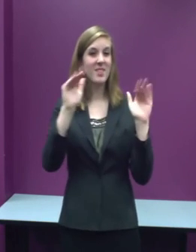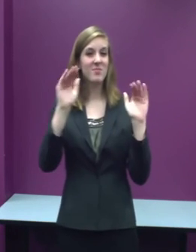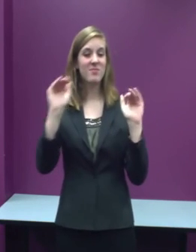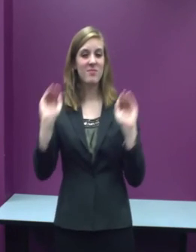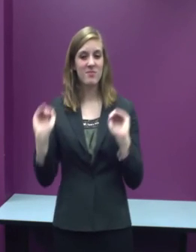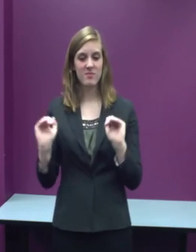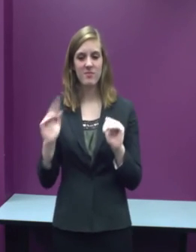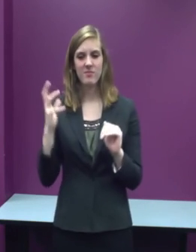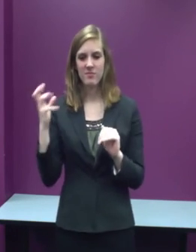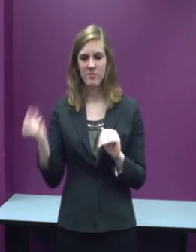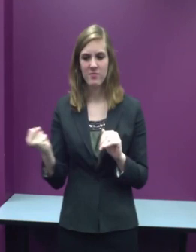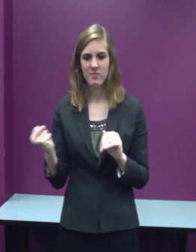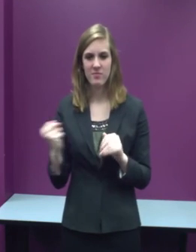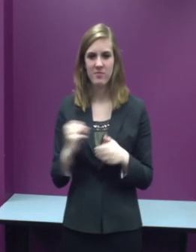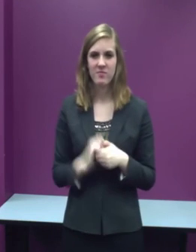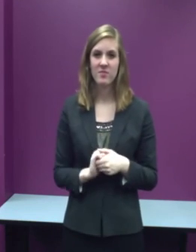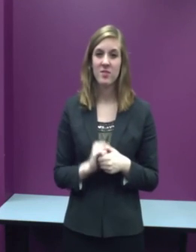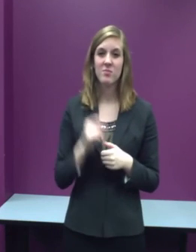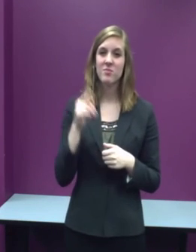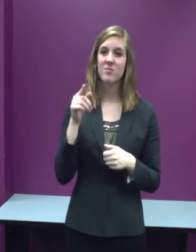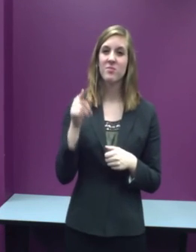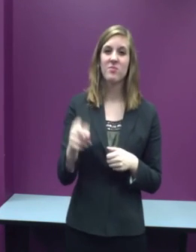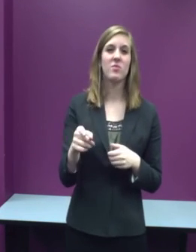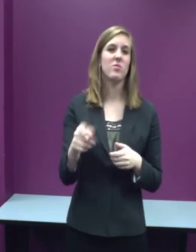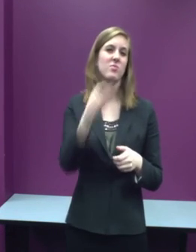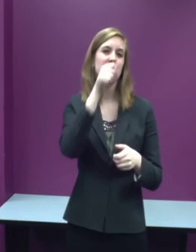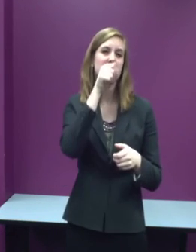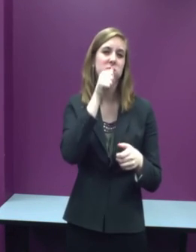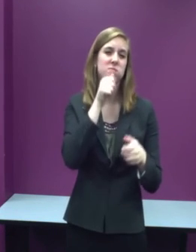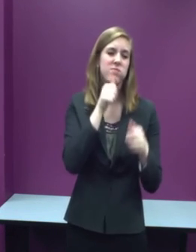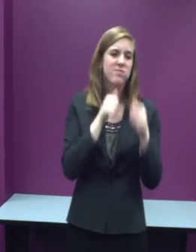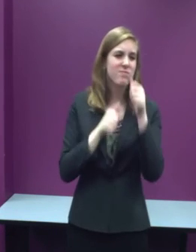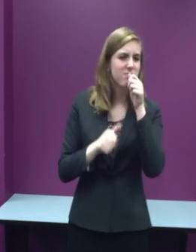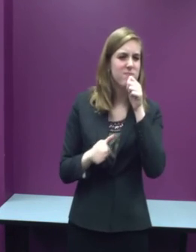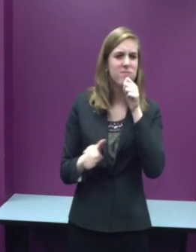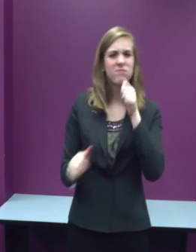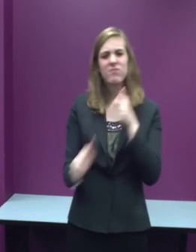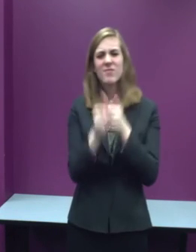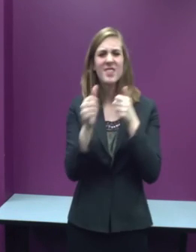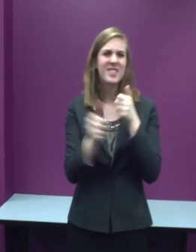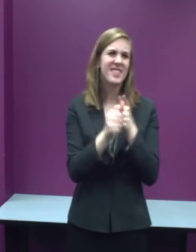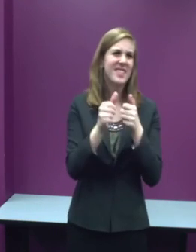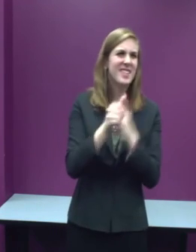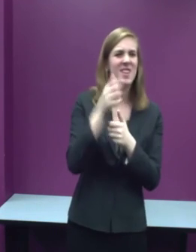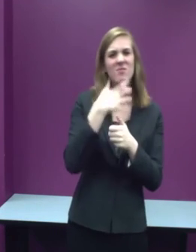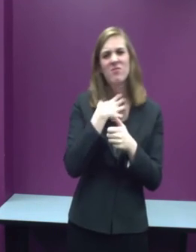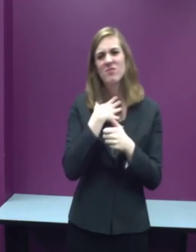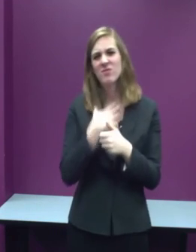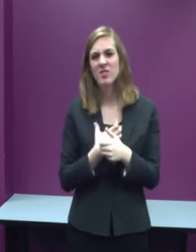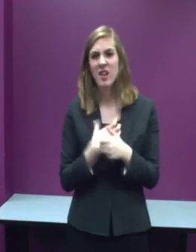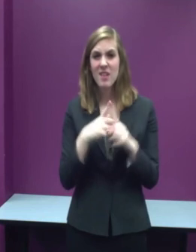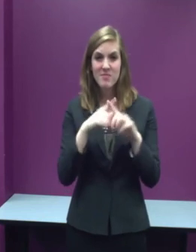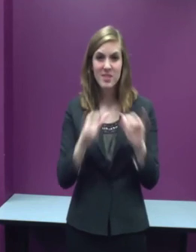She had endured every danger and deprivation while also caring for a child. Most of the men would never see her